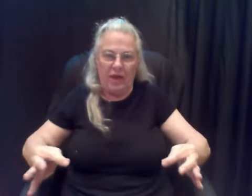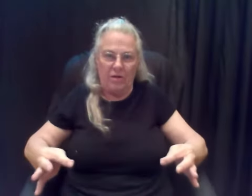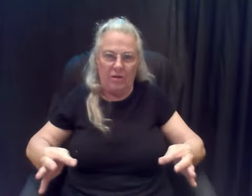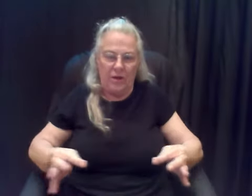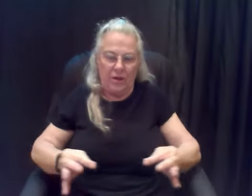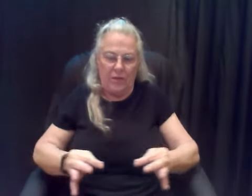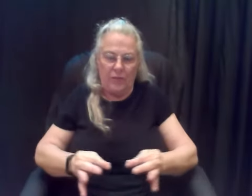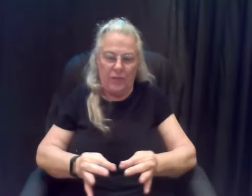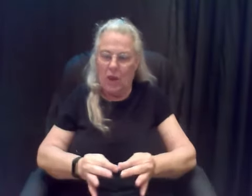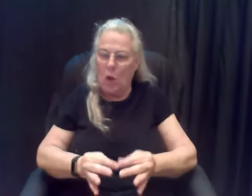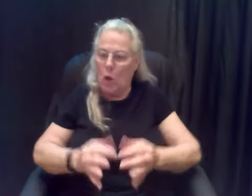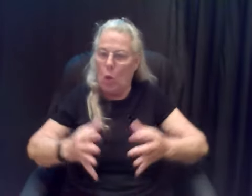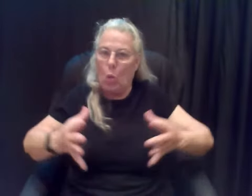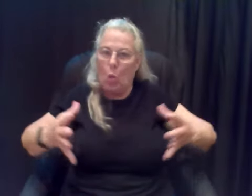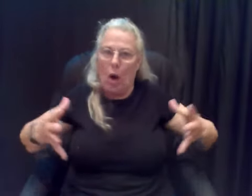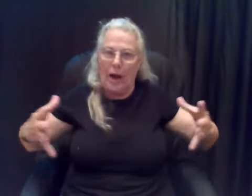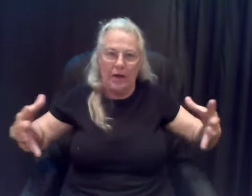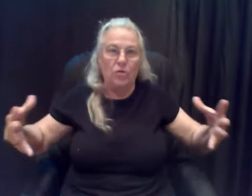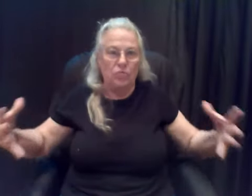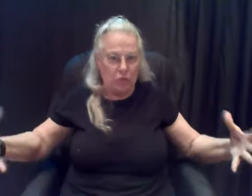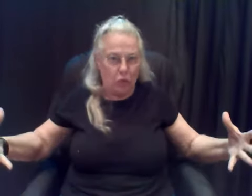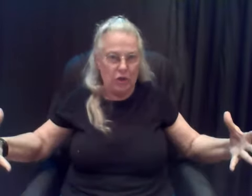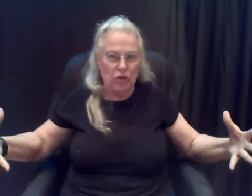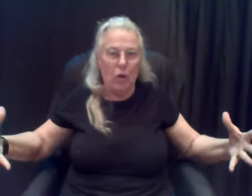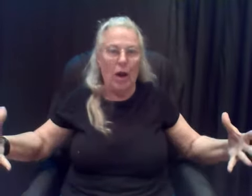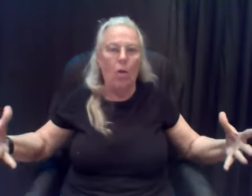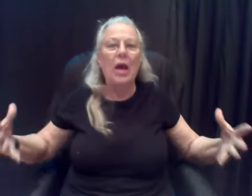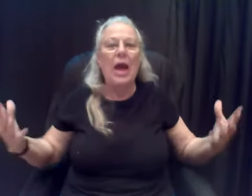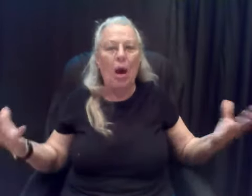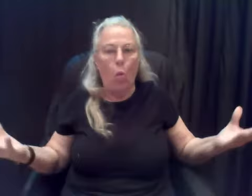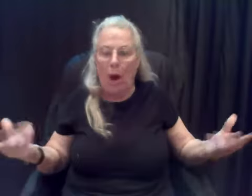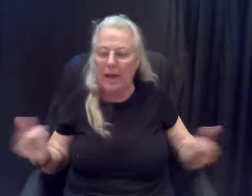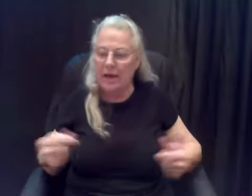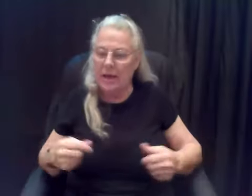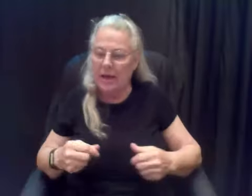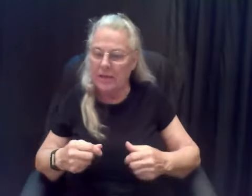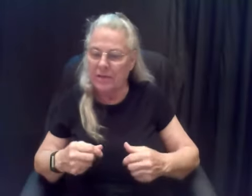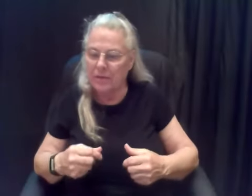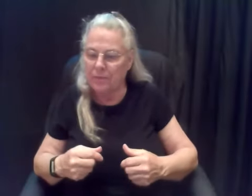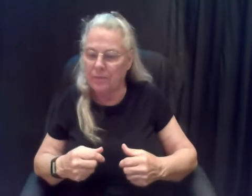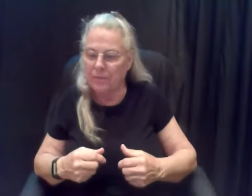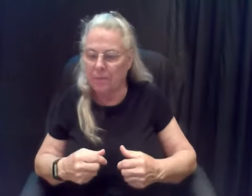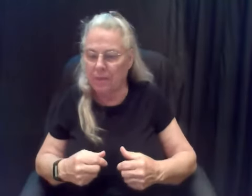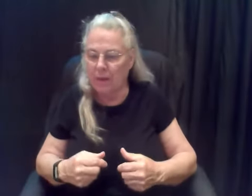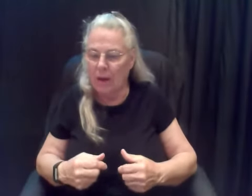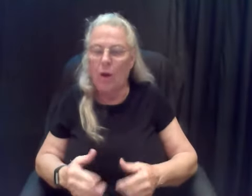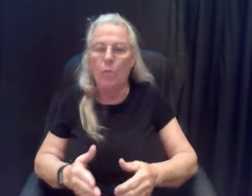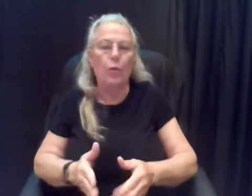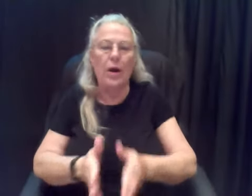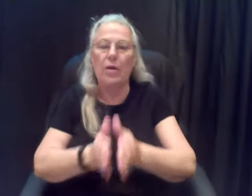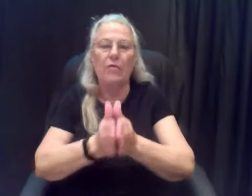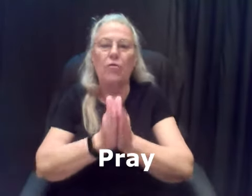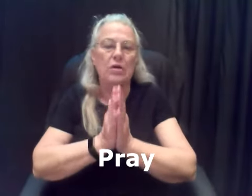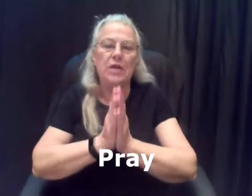field, wide, and you just want to show how wide it is. Prayer, of course,